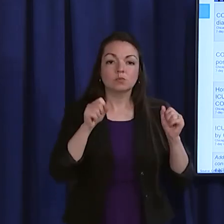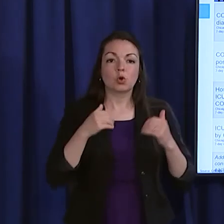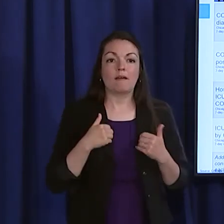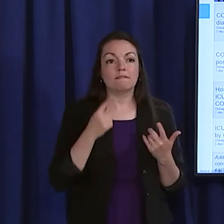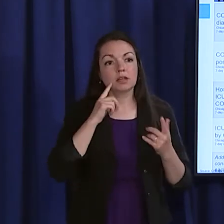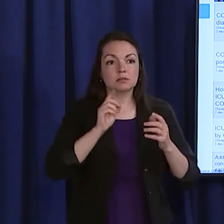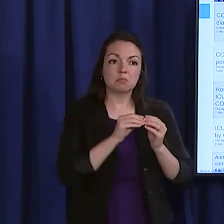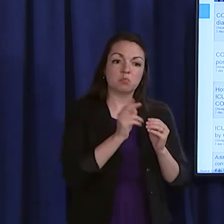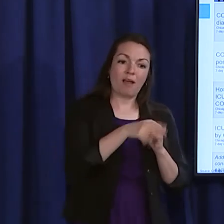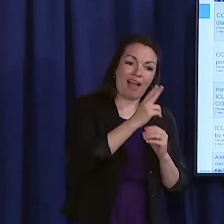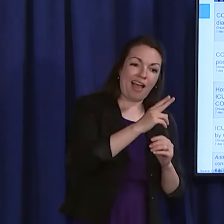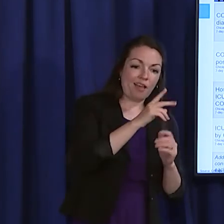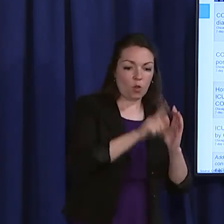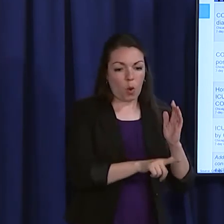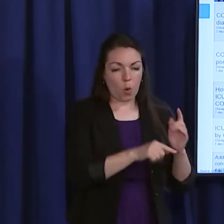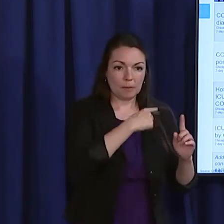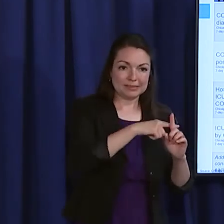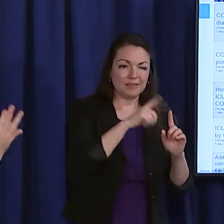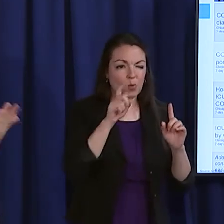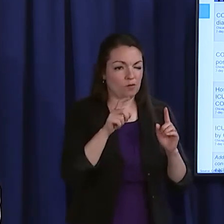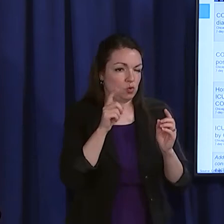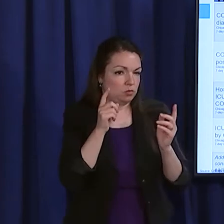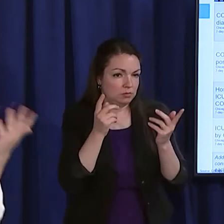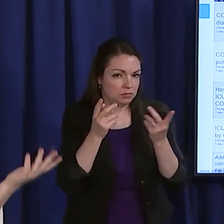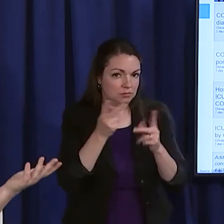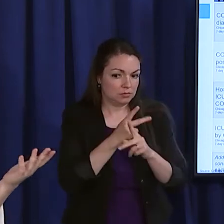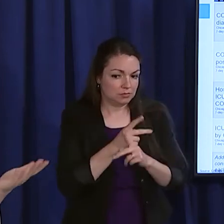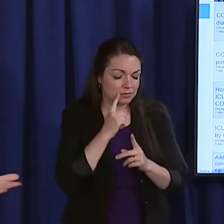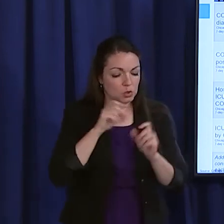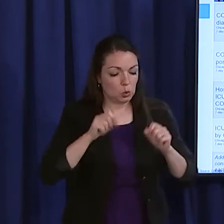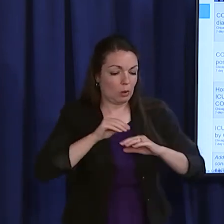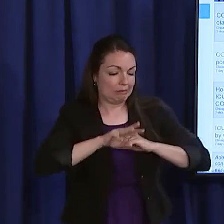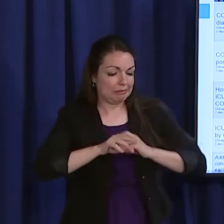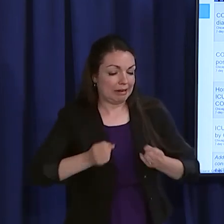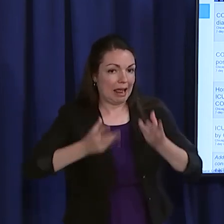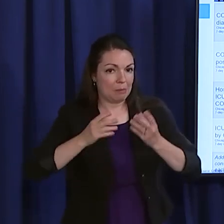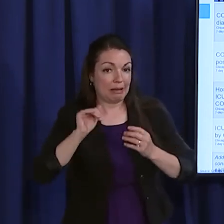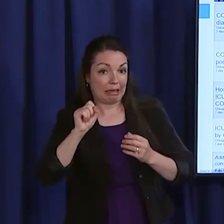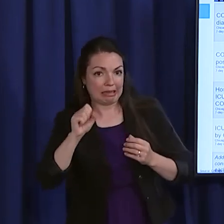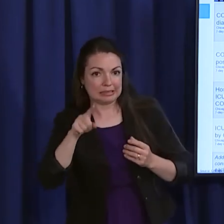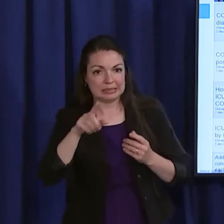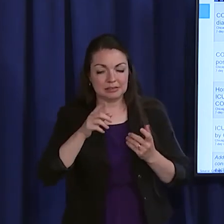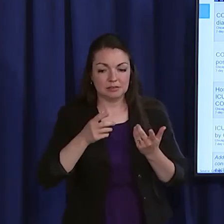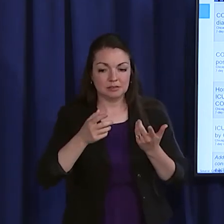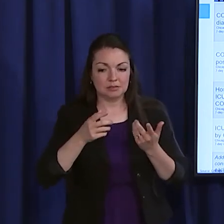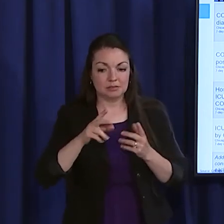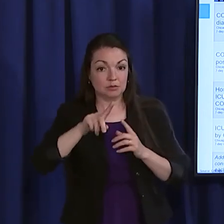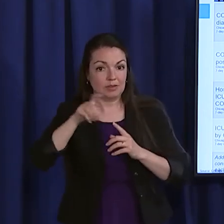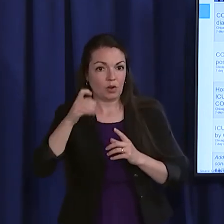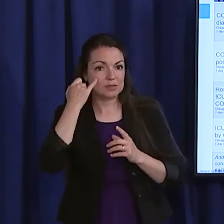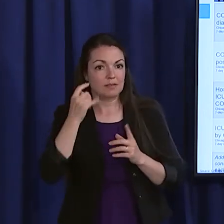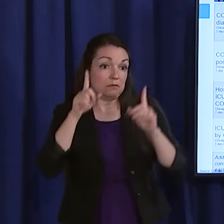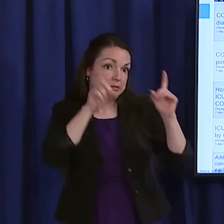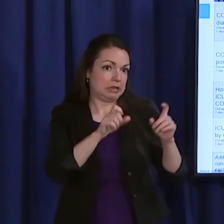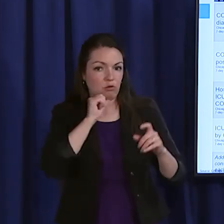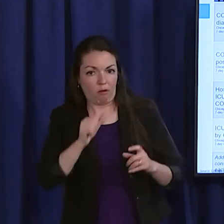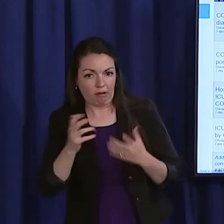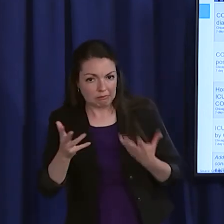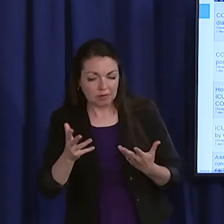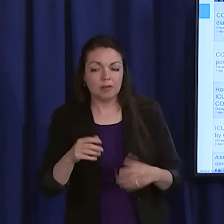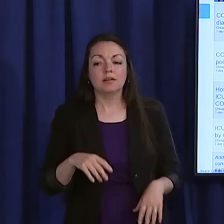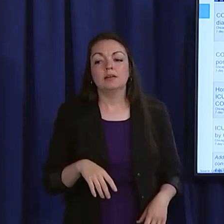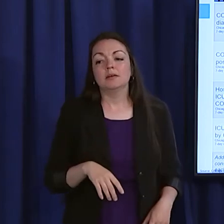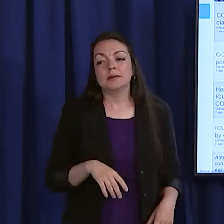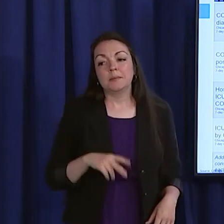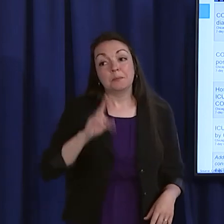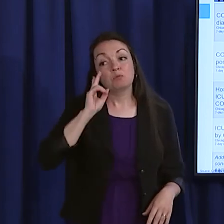very, a high or a low positivity. You also have to, you can affect the number of cases you diagnose by the amount of testing. So we have